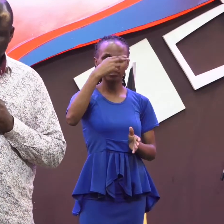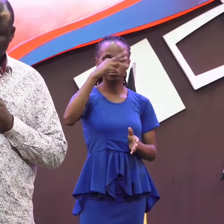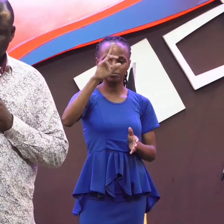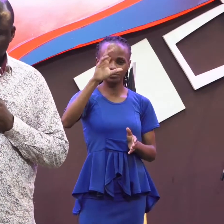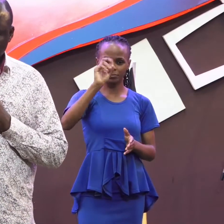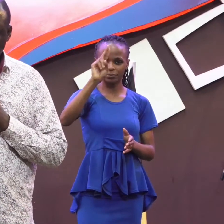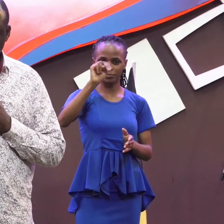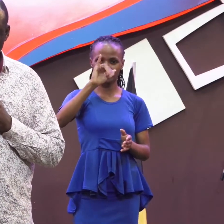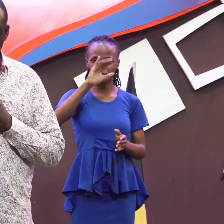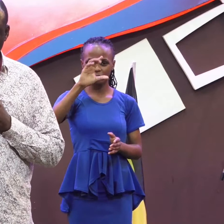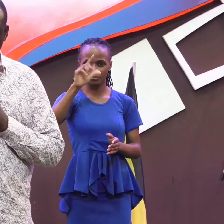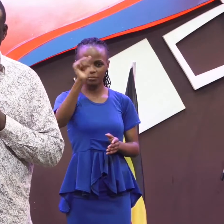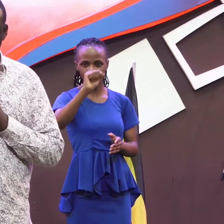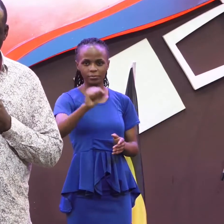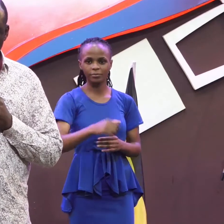2 Chronicles.